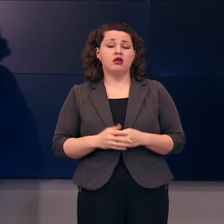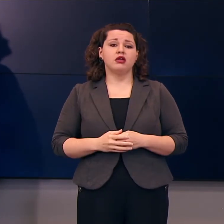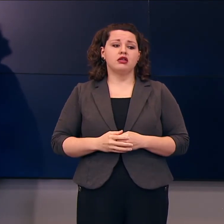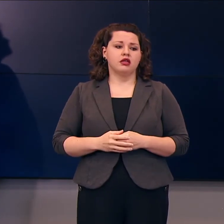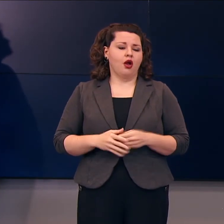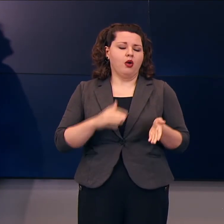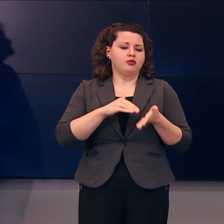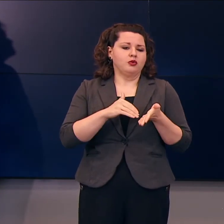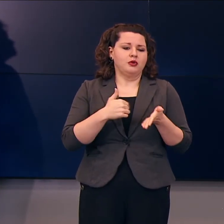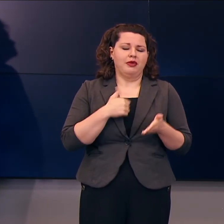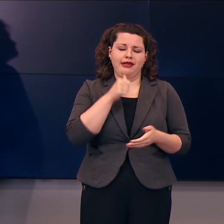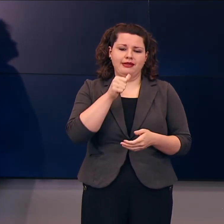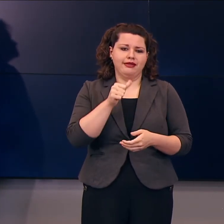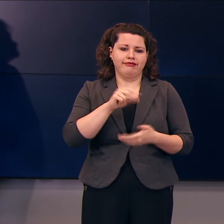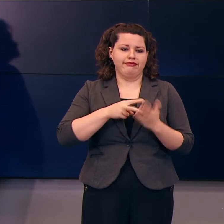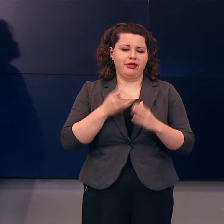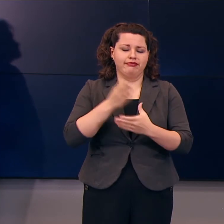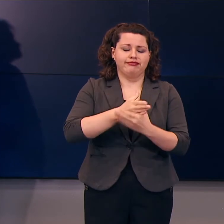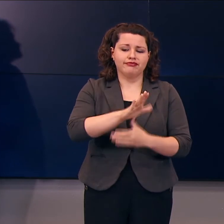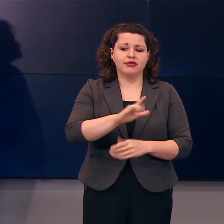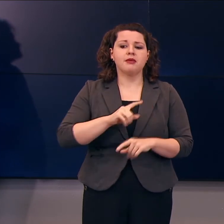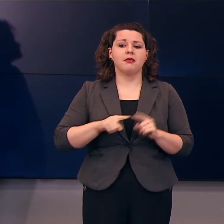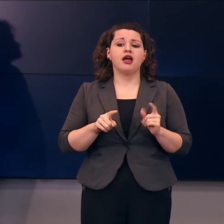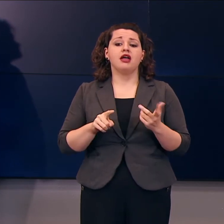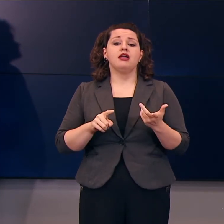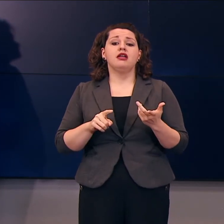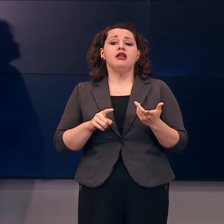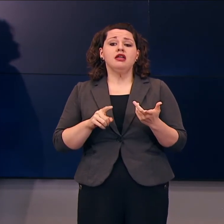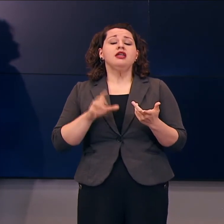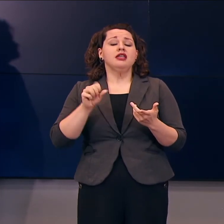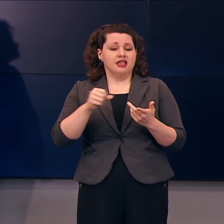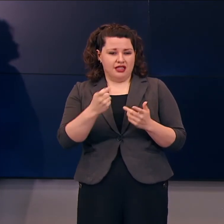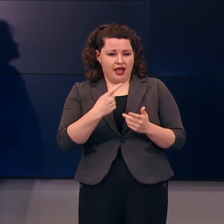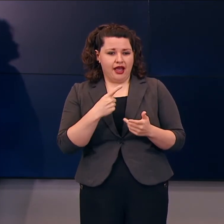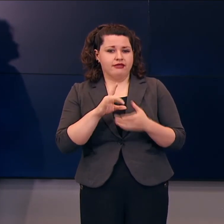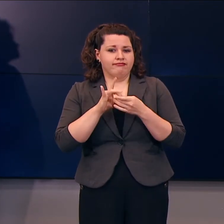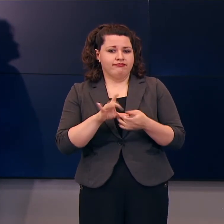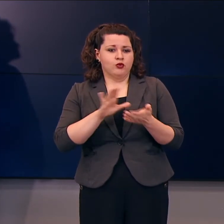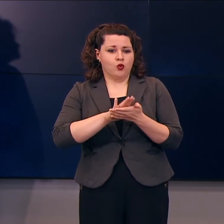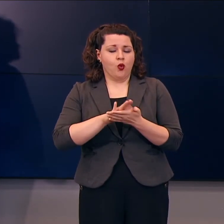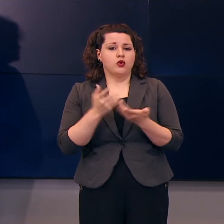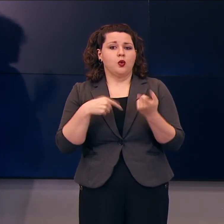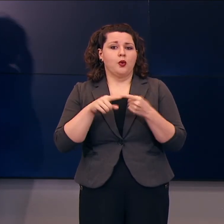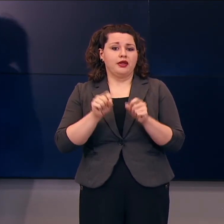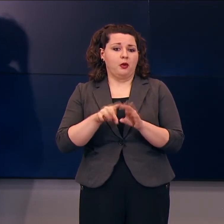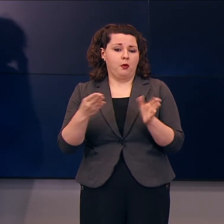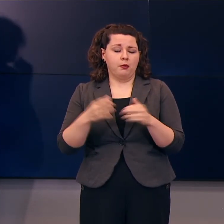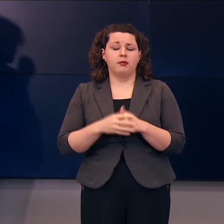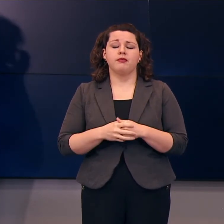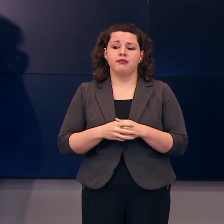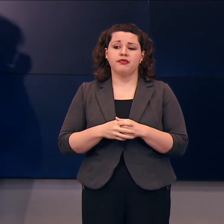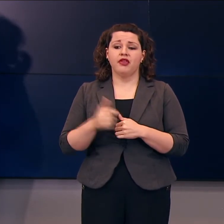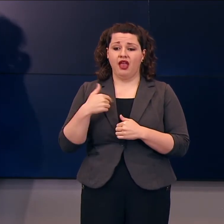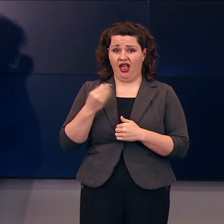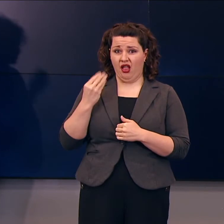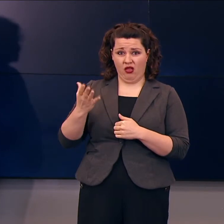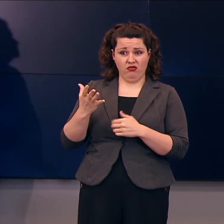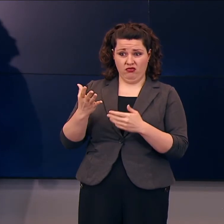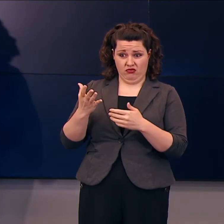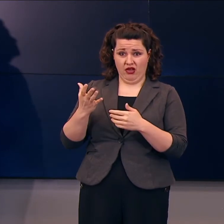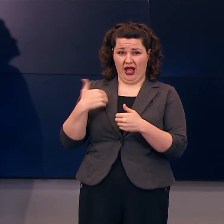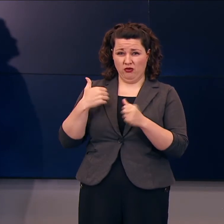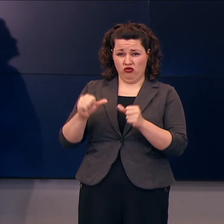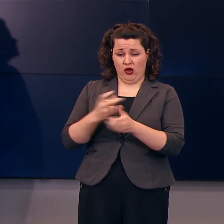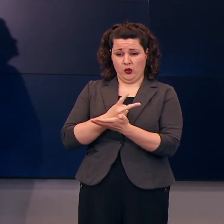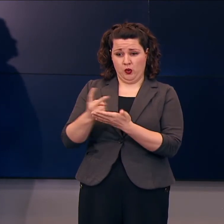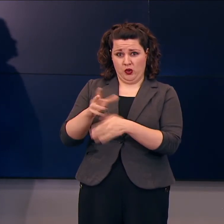excuse me, I didn't mean to interrupt you. Again, thank you for that question. There's asking about schools and when they can potentially open up. I had told them that, in fairness to them, I would